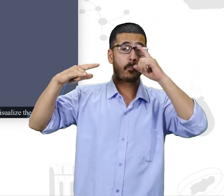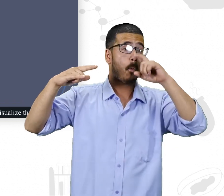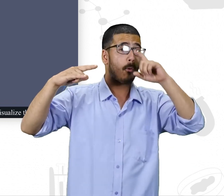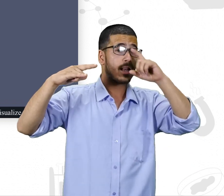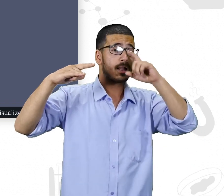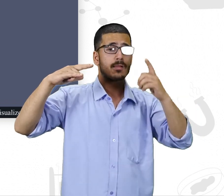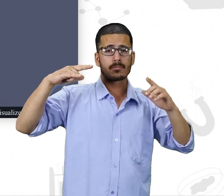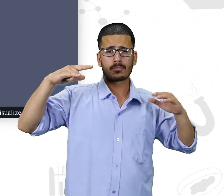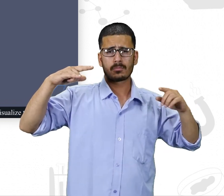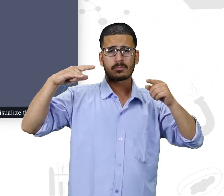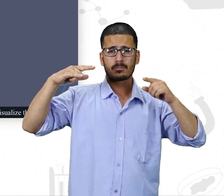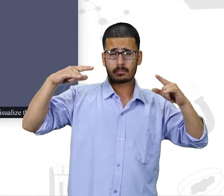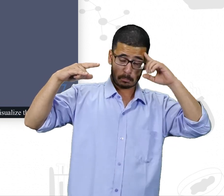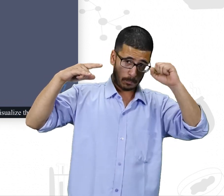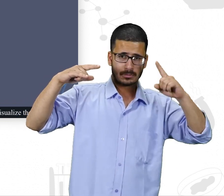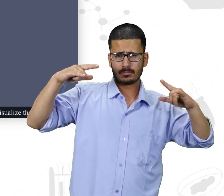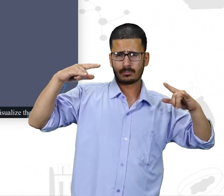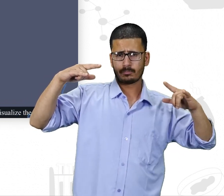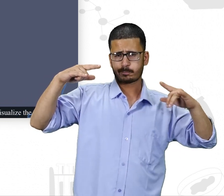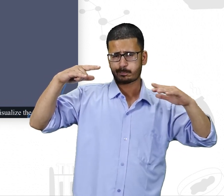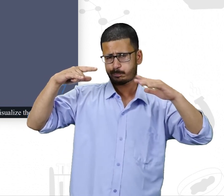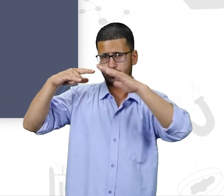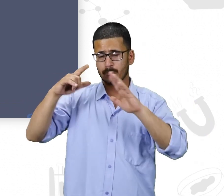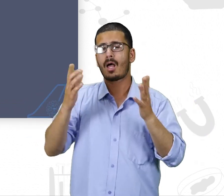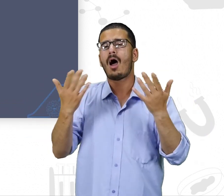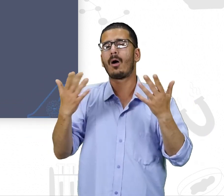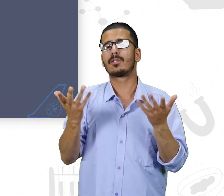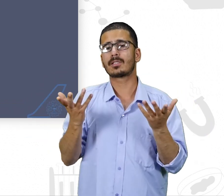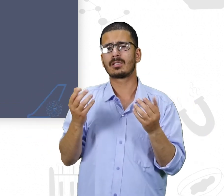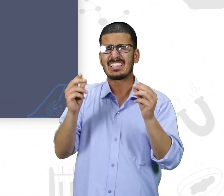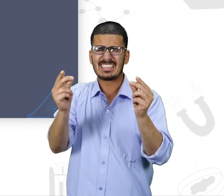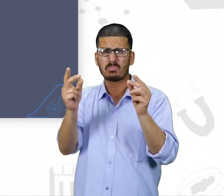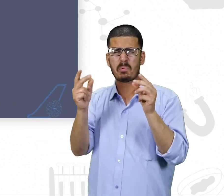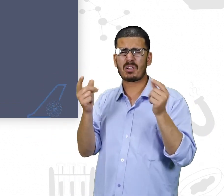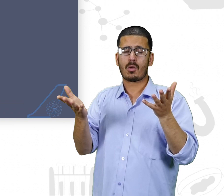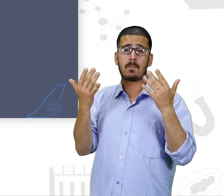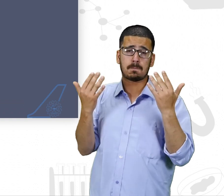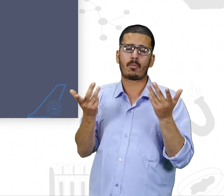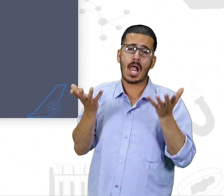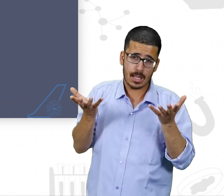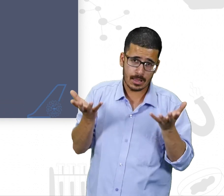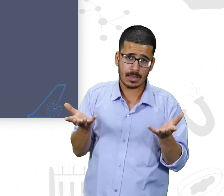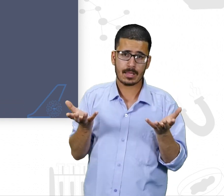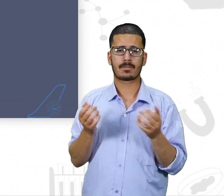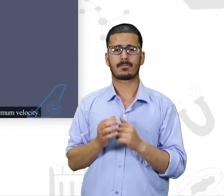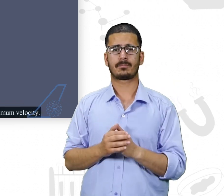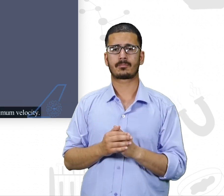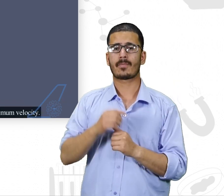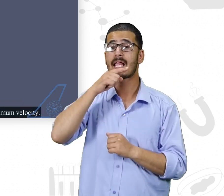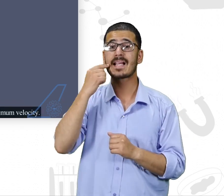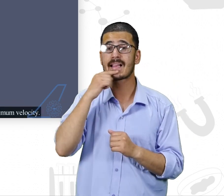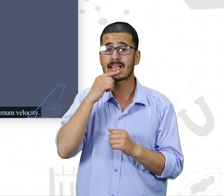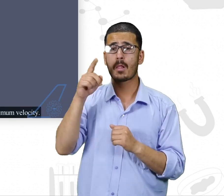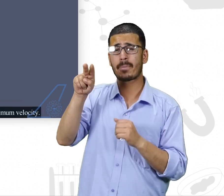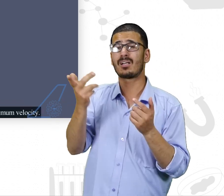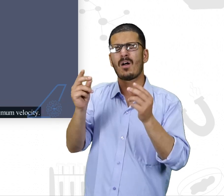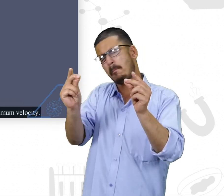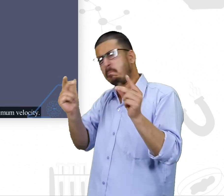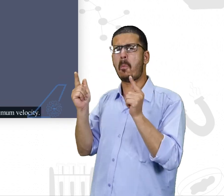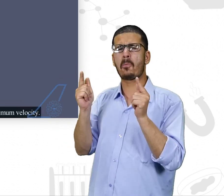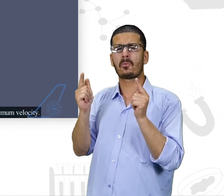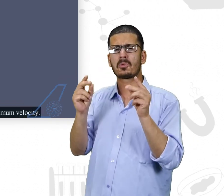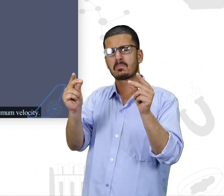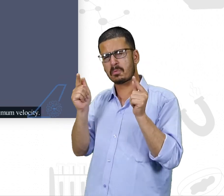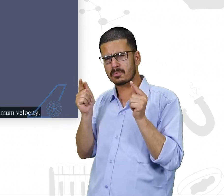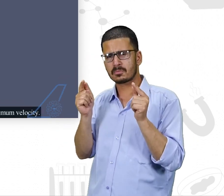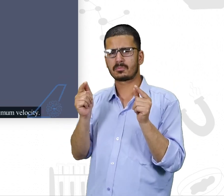streamlines starting from different levels are shown to visualize the flow. Streamlines are colored with velocity. Blue color indicates minimum